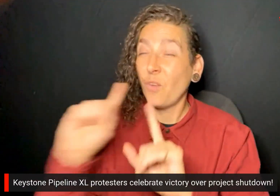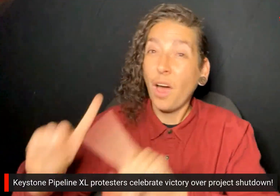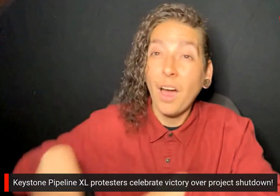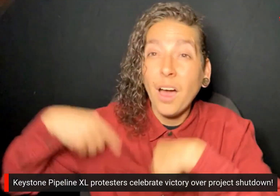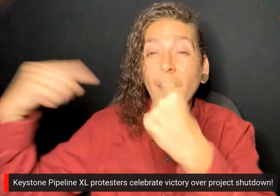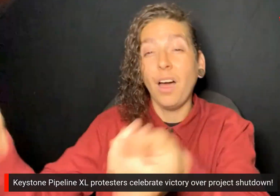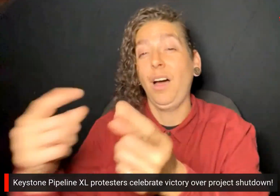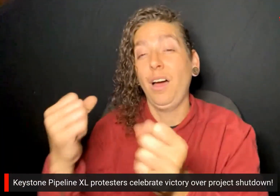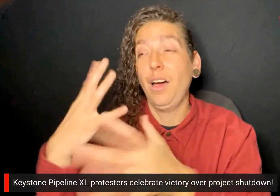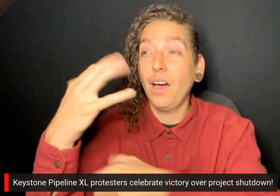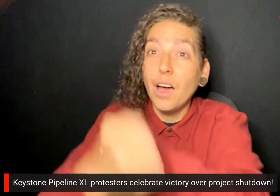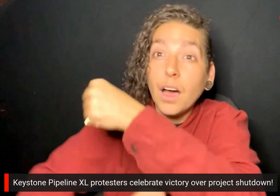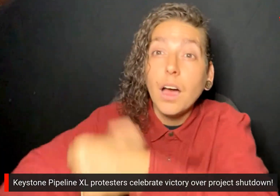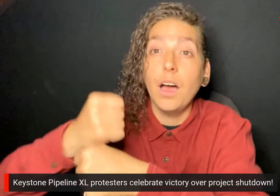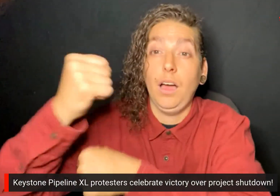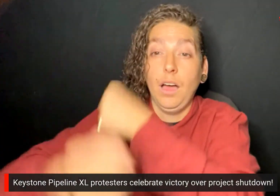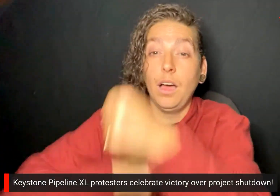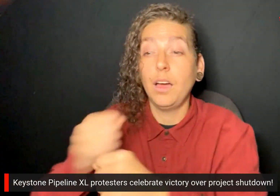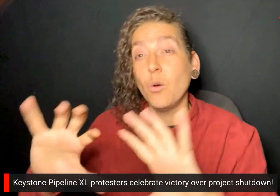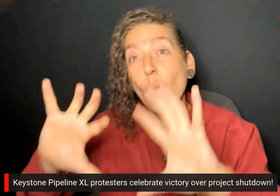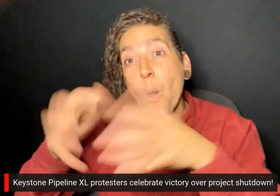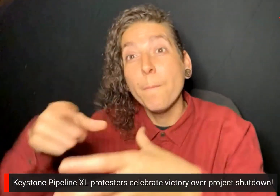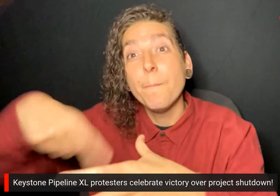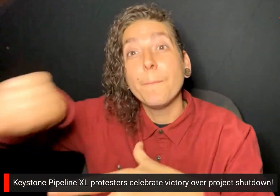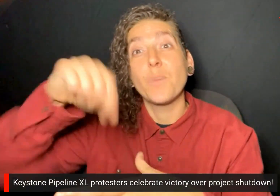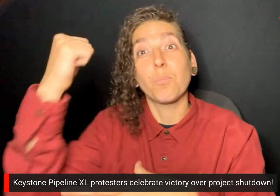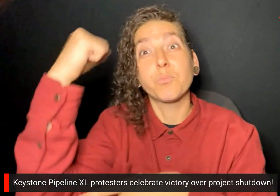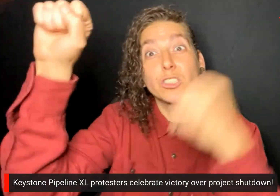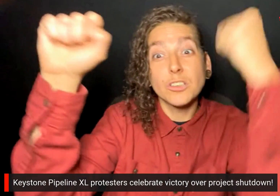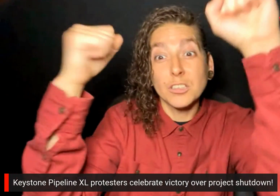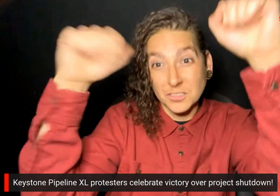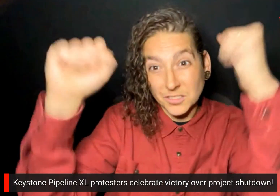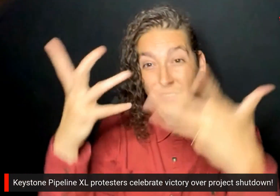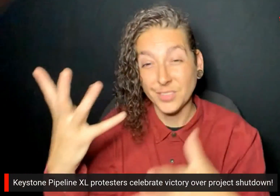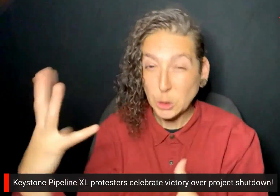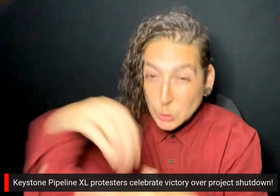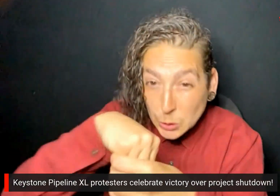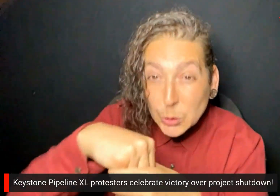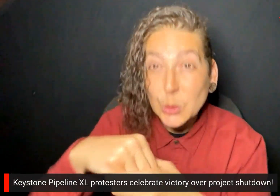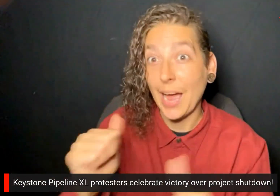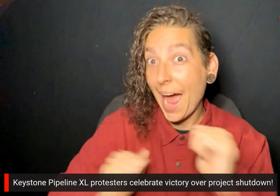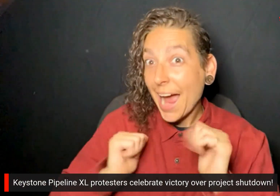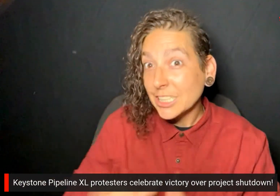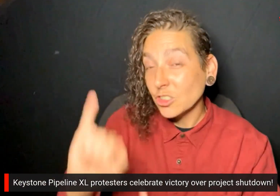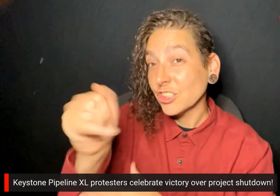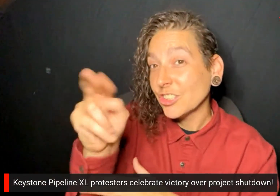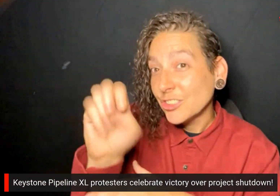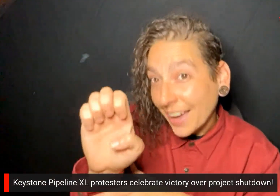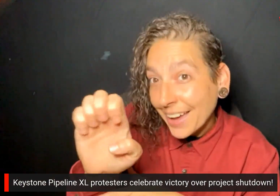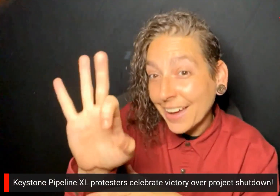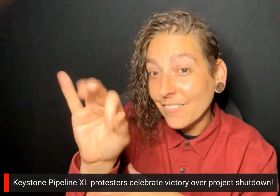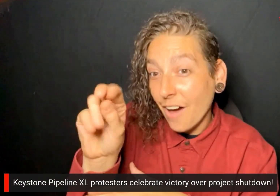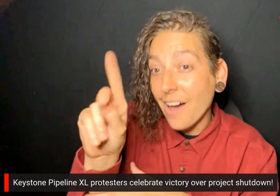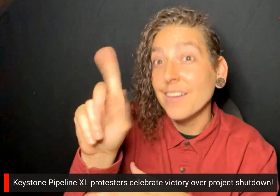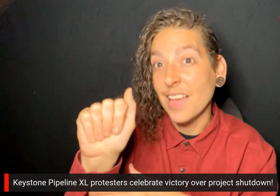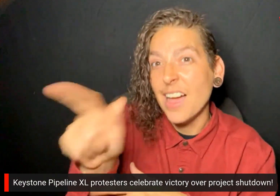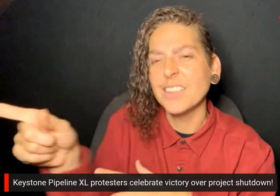For more than a decade, protesters, including actress Jane Fonda, argued that